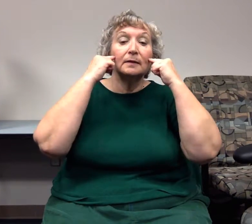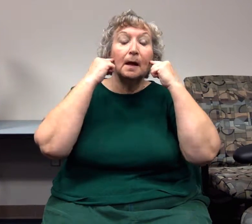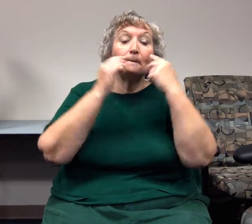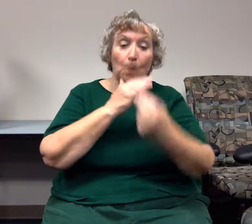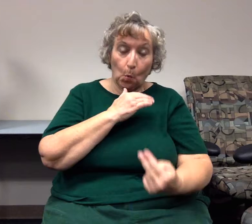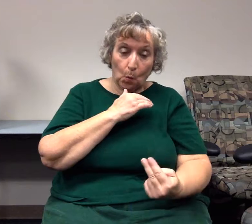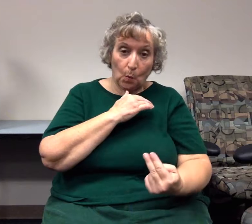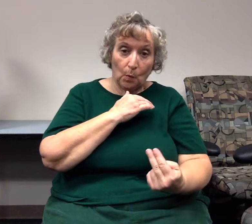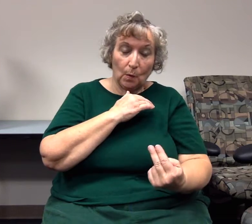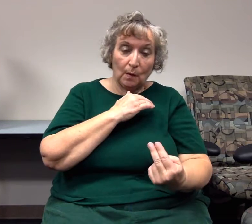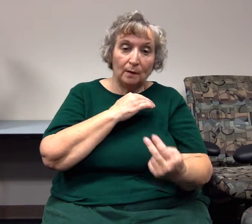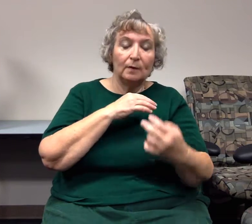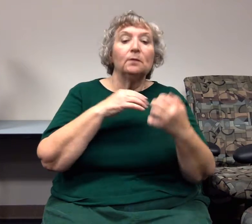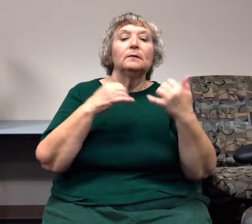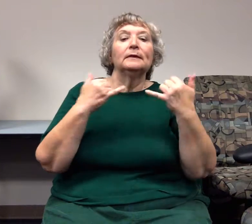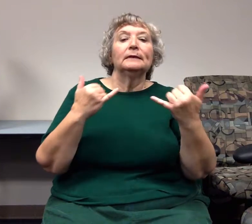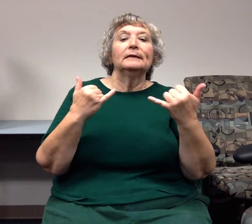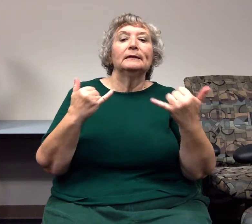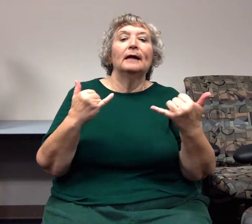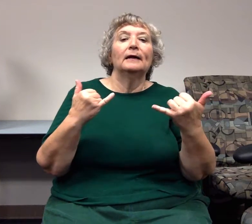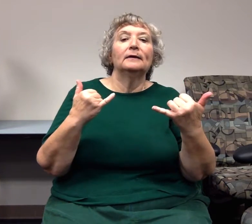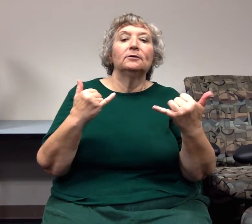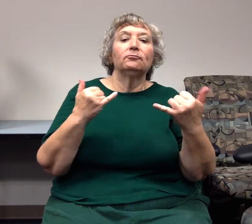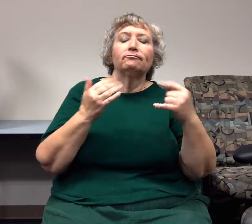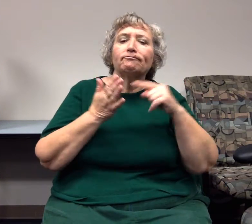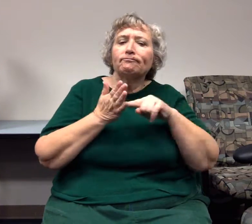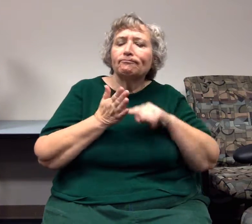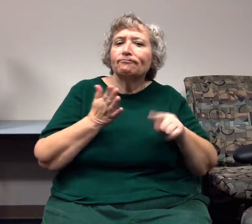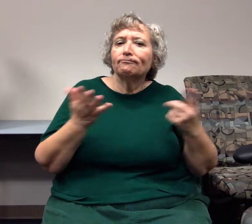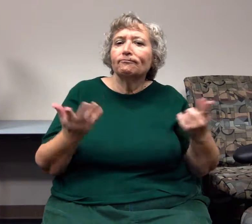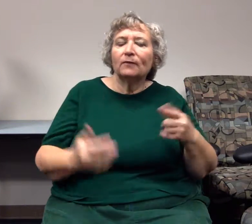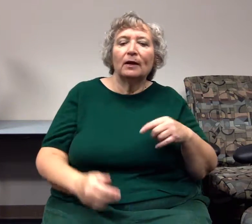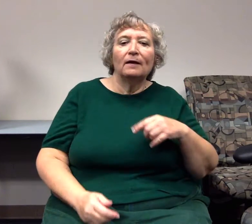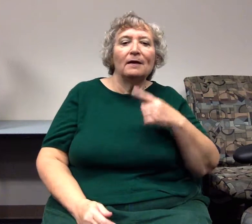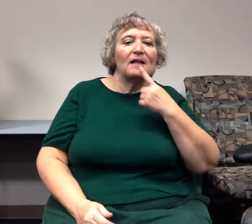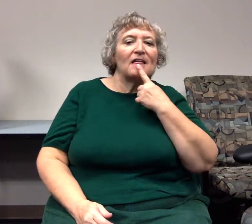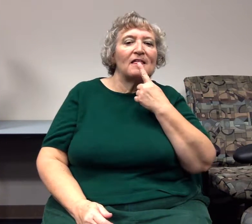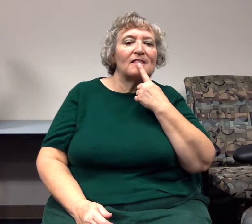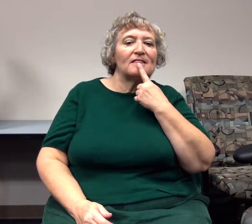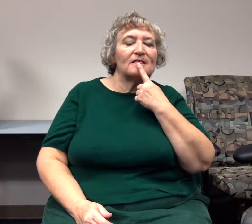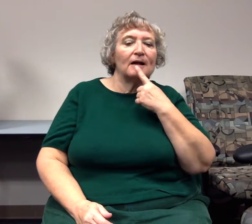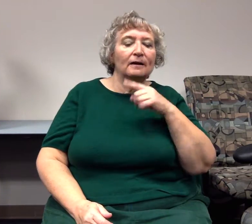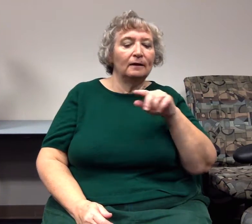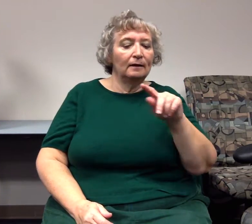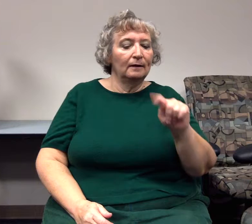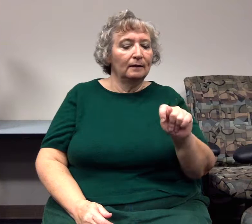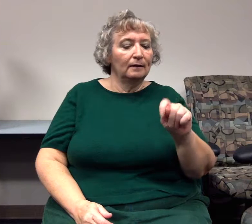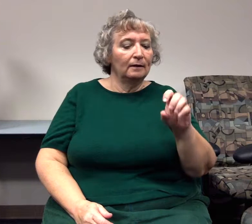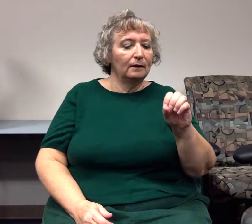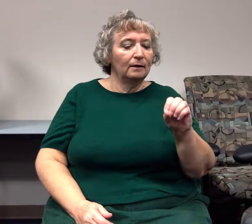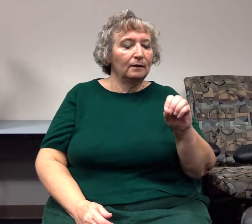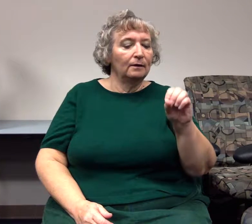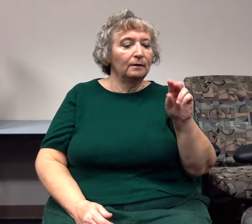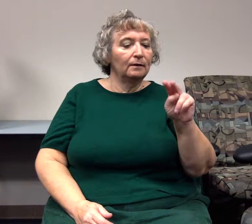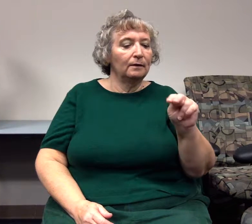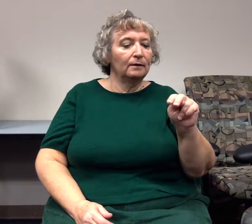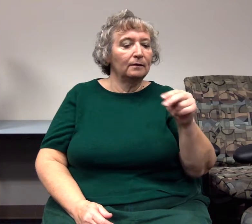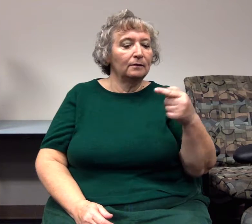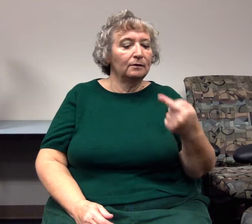investigation is really about the tongue. When you first taste food, now it just seems like you know it's good or it's bad. But what I've